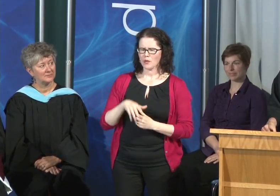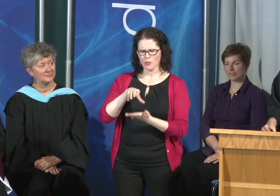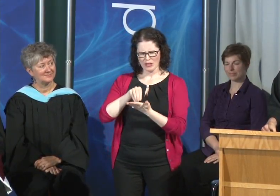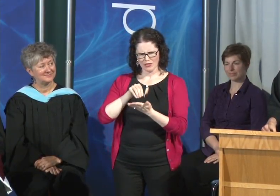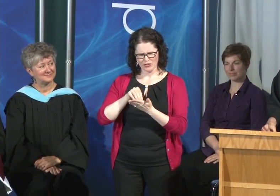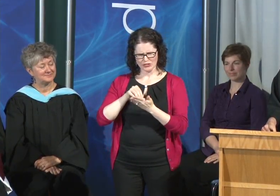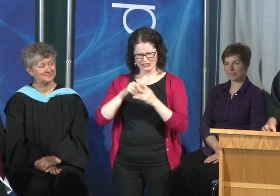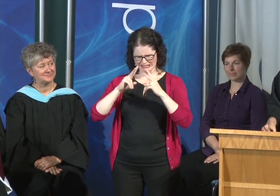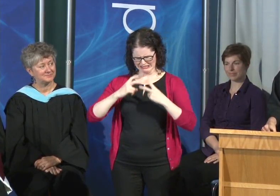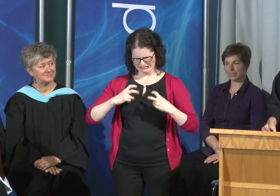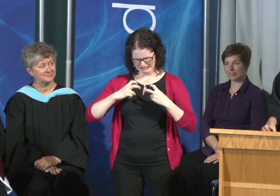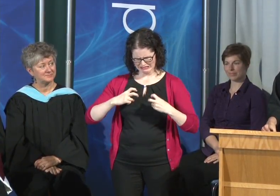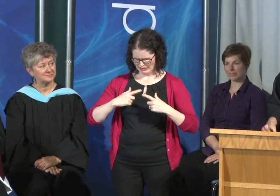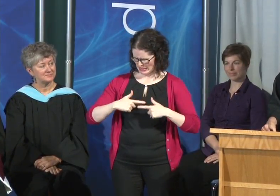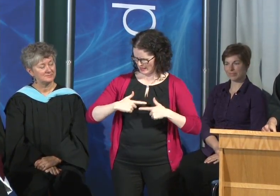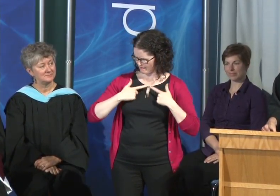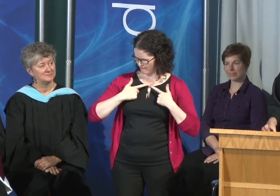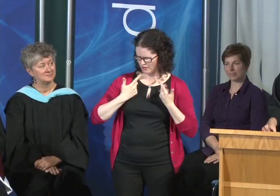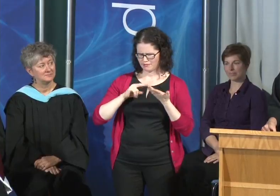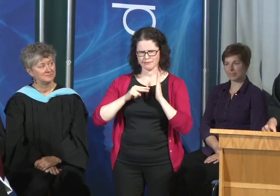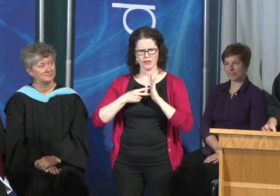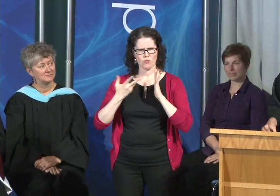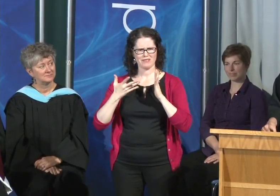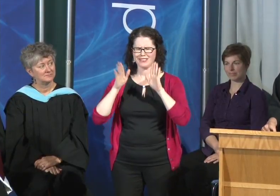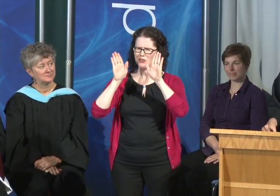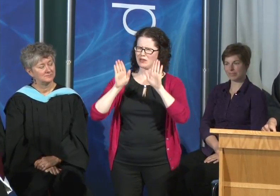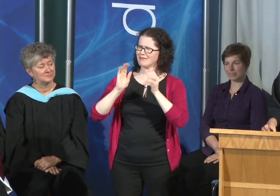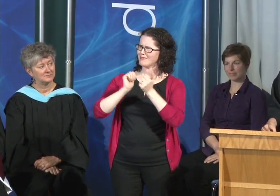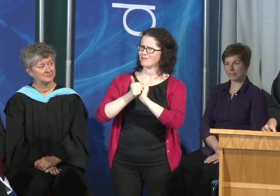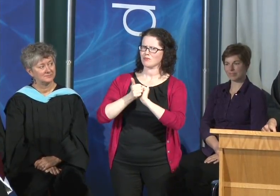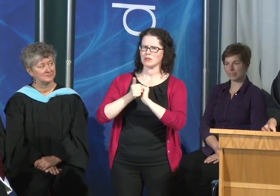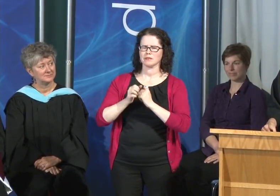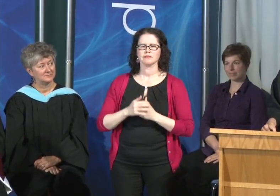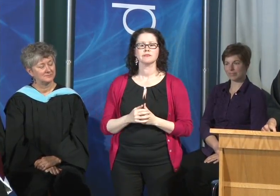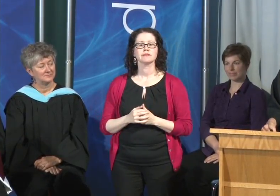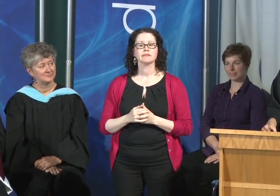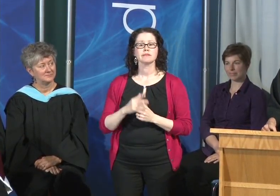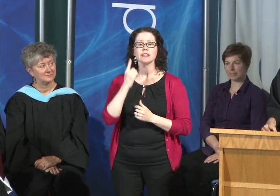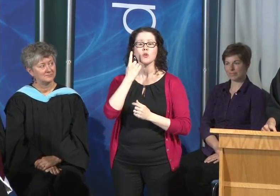great. And I believe these things can be summed up in one word: